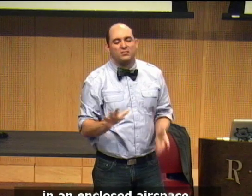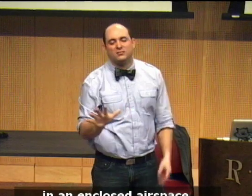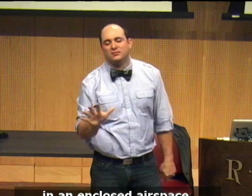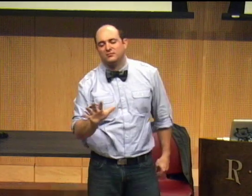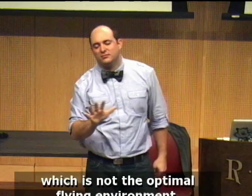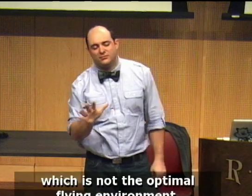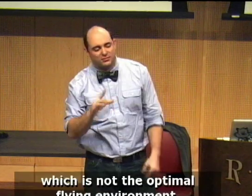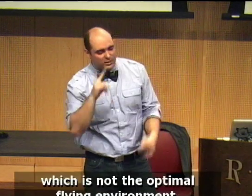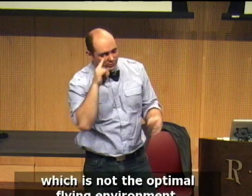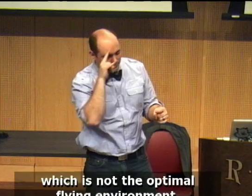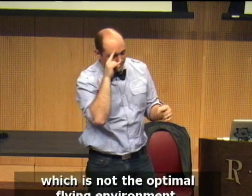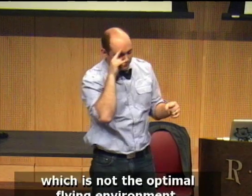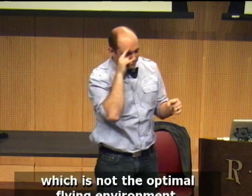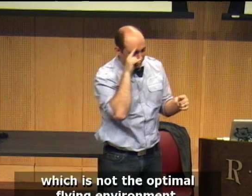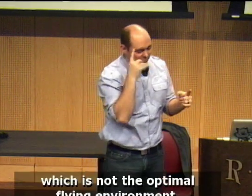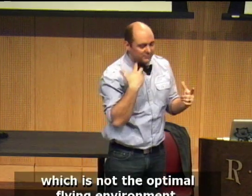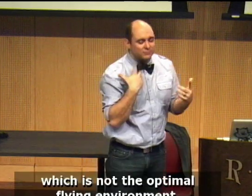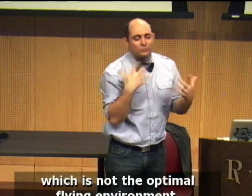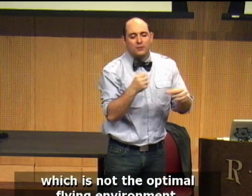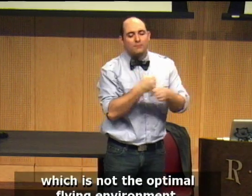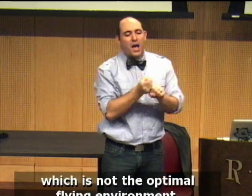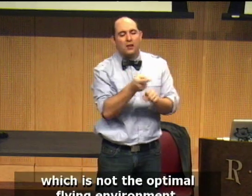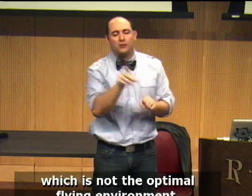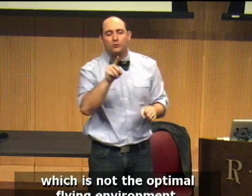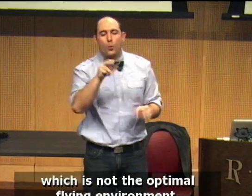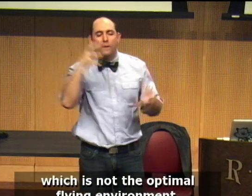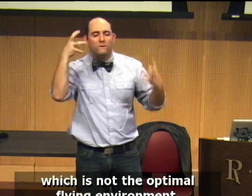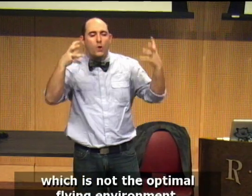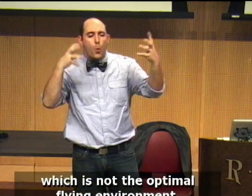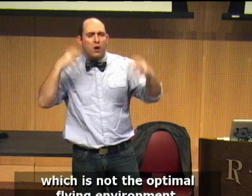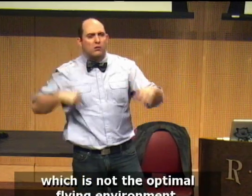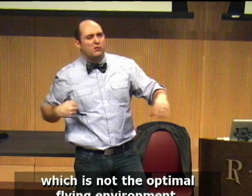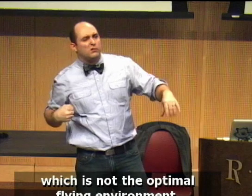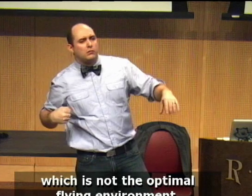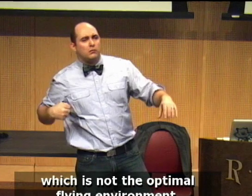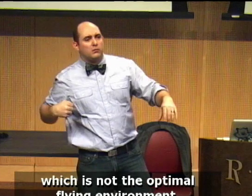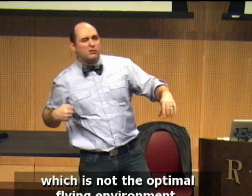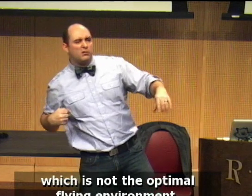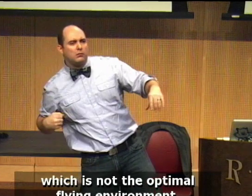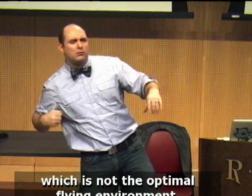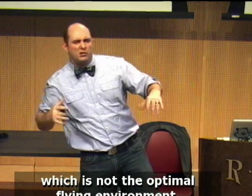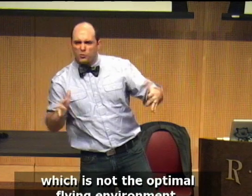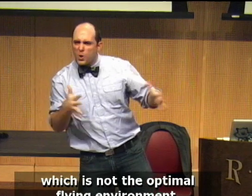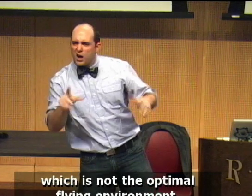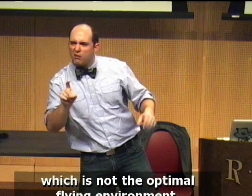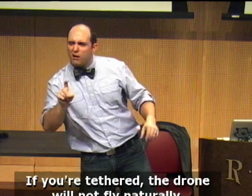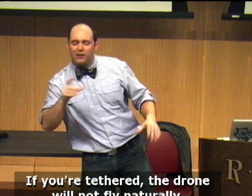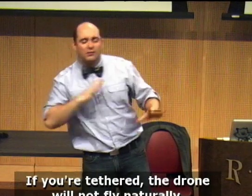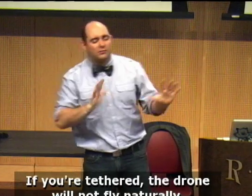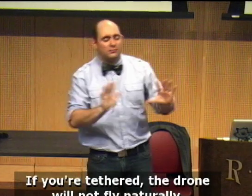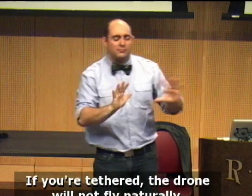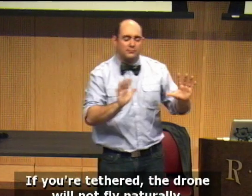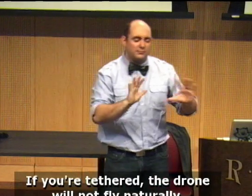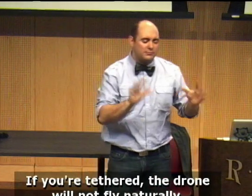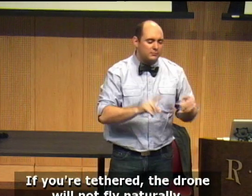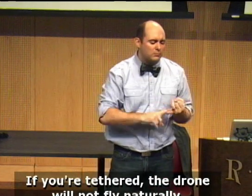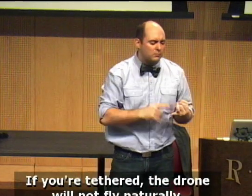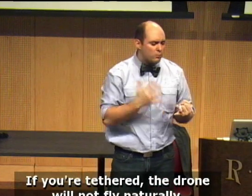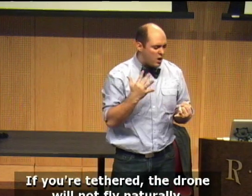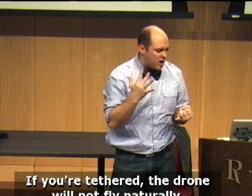airspace, which is not the optimal flying environment. If you're tethered, the